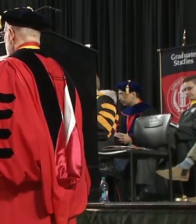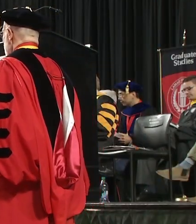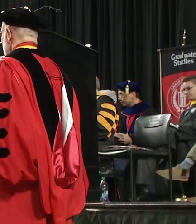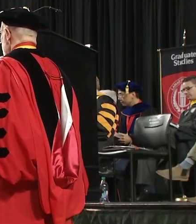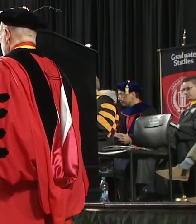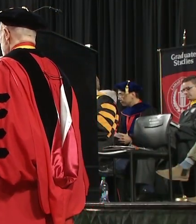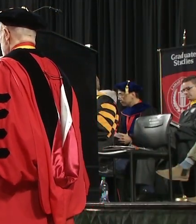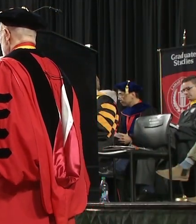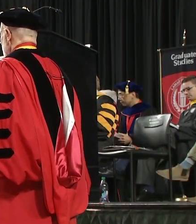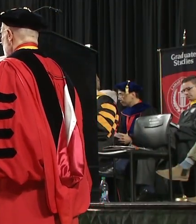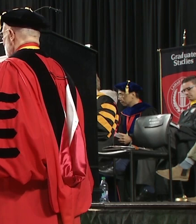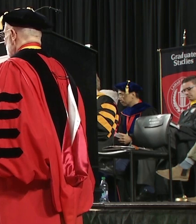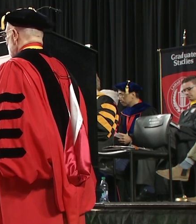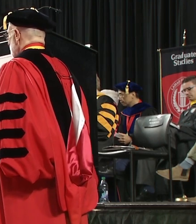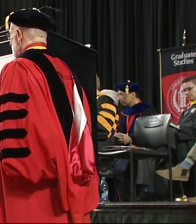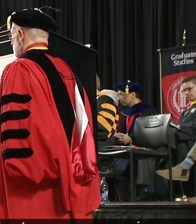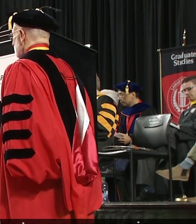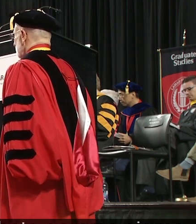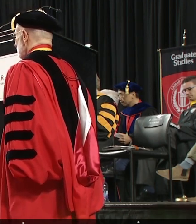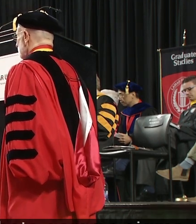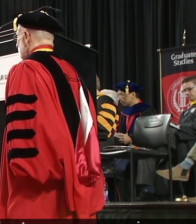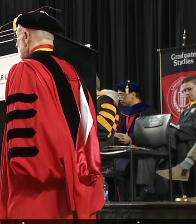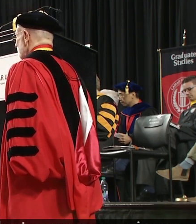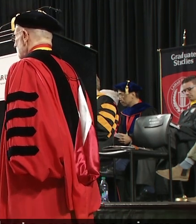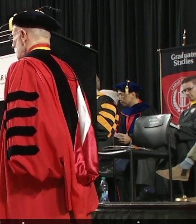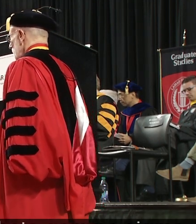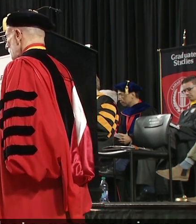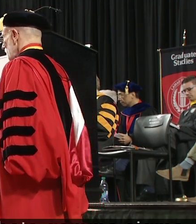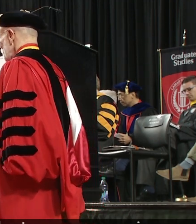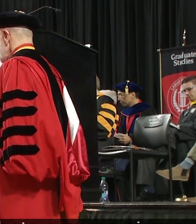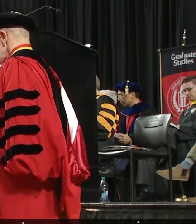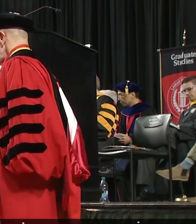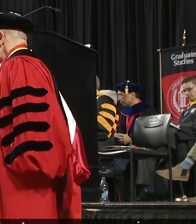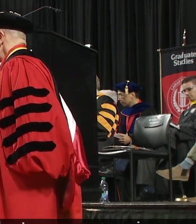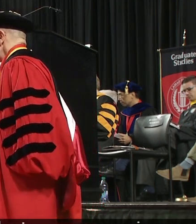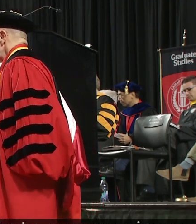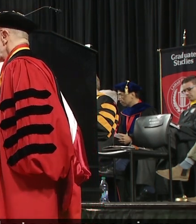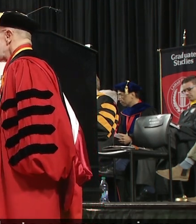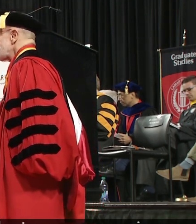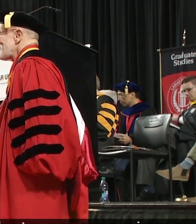Chloe D. Lucas, cum laude, Beta Gamma Sigma.